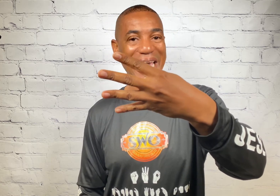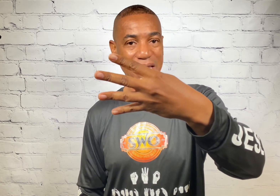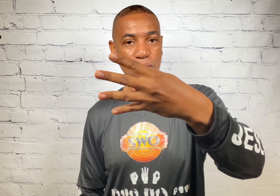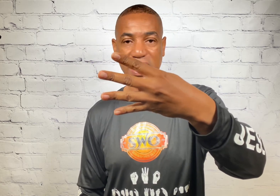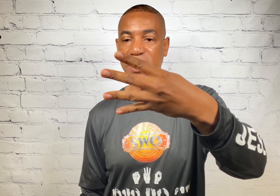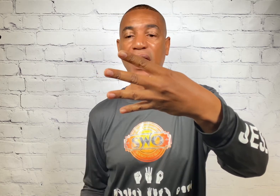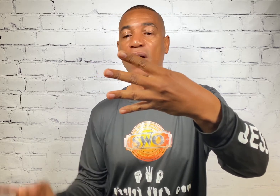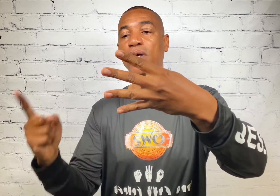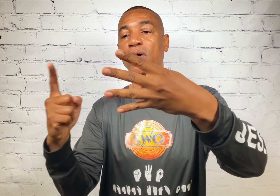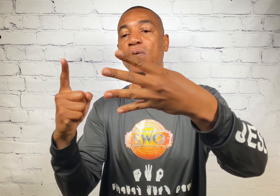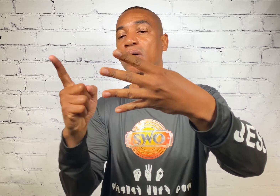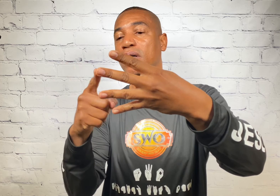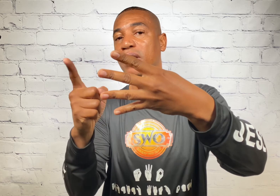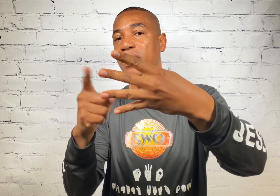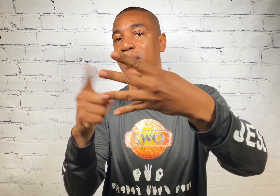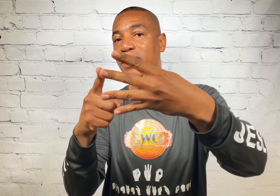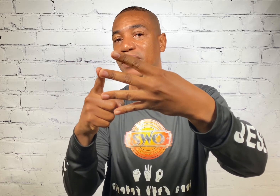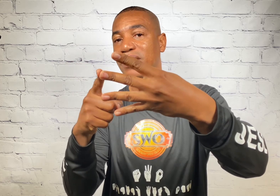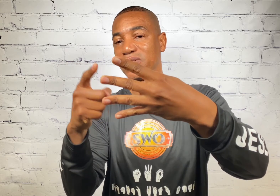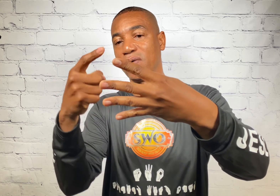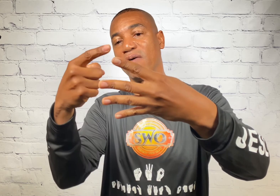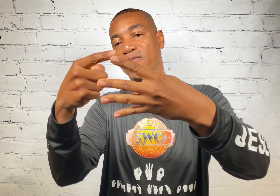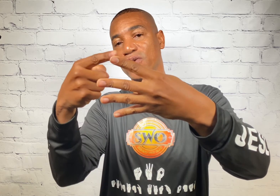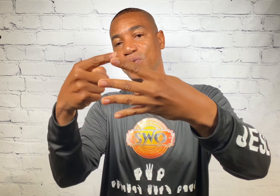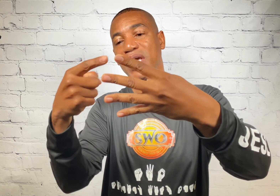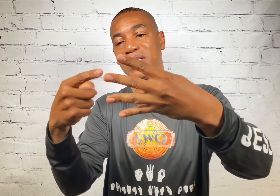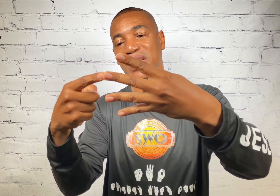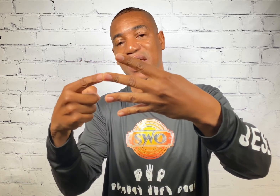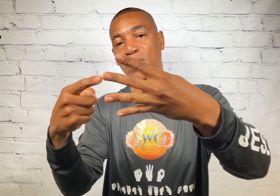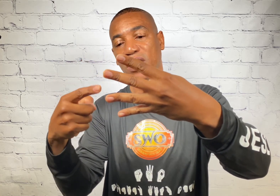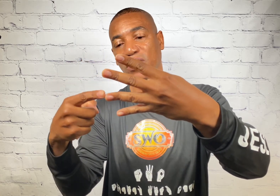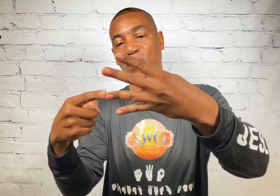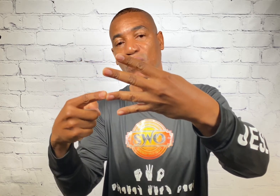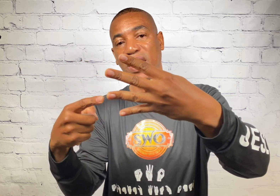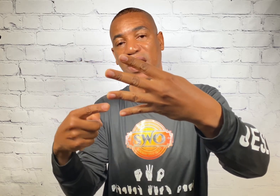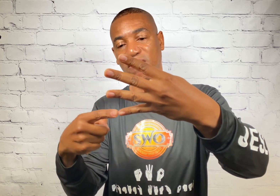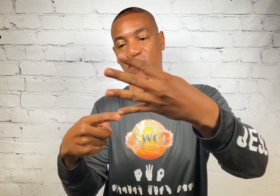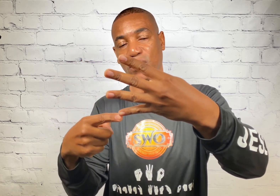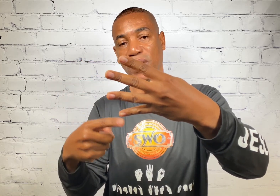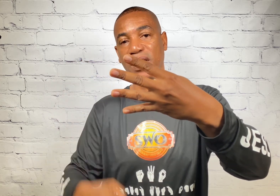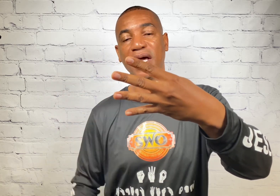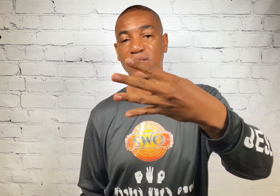second week, I would go, so first week, second week, third week, and fourth week. So if I